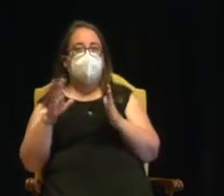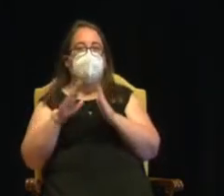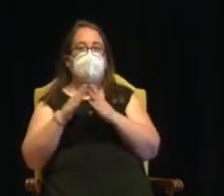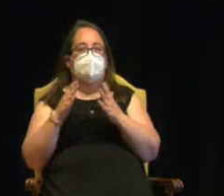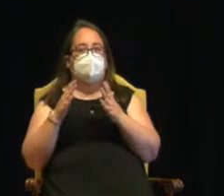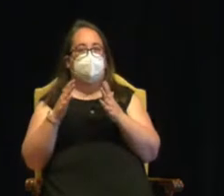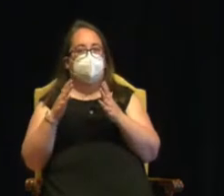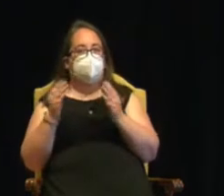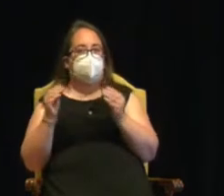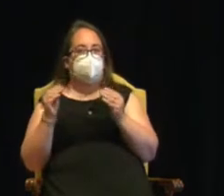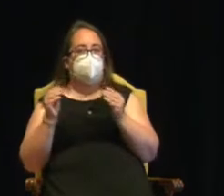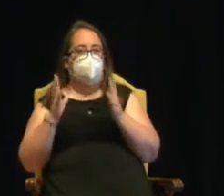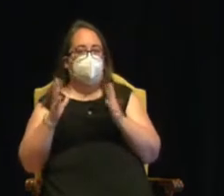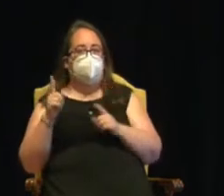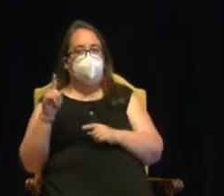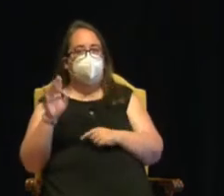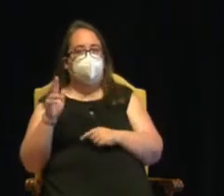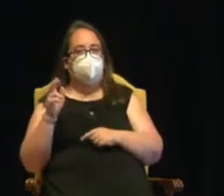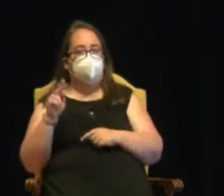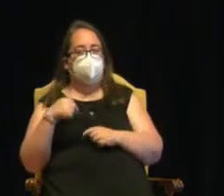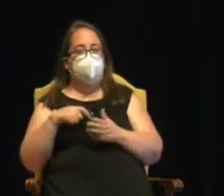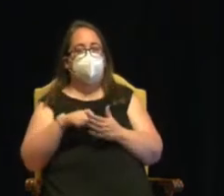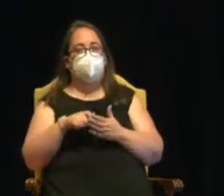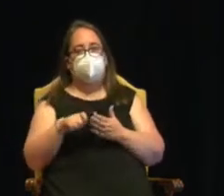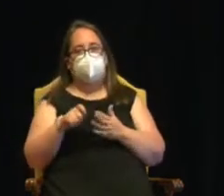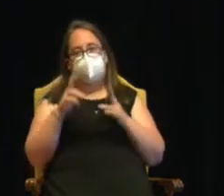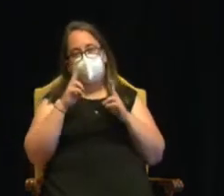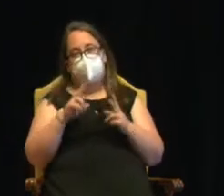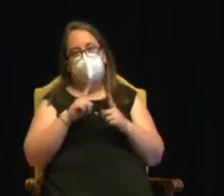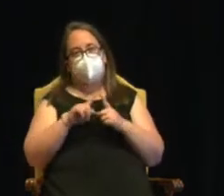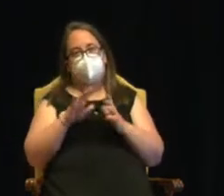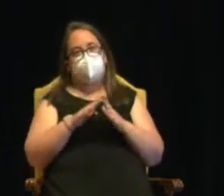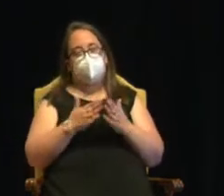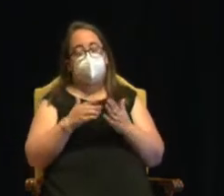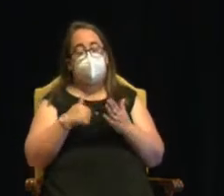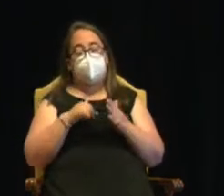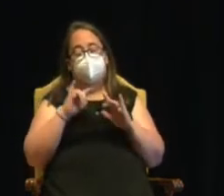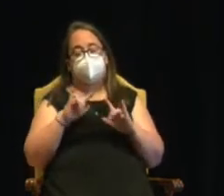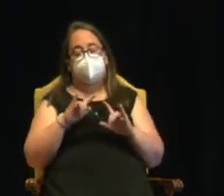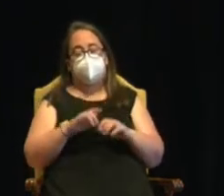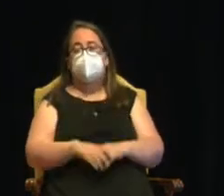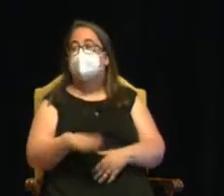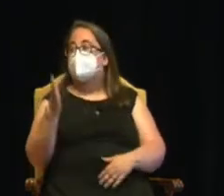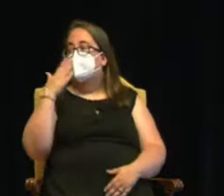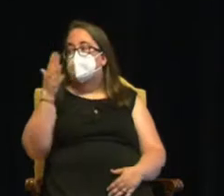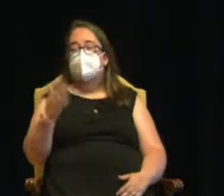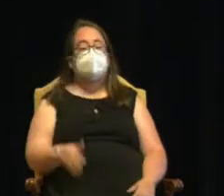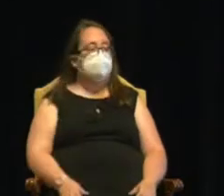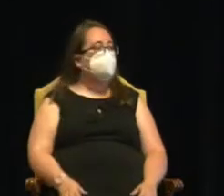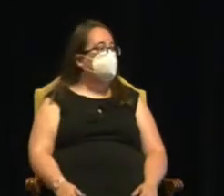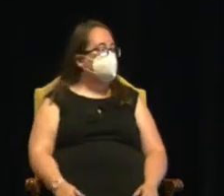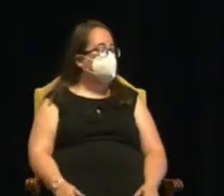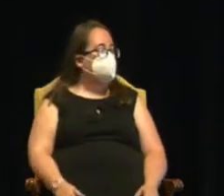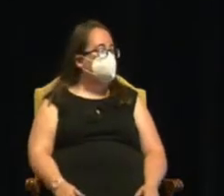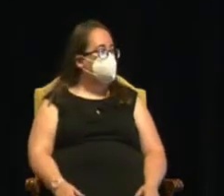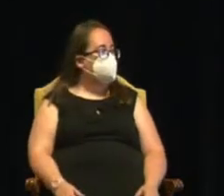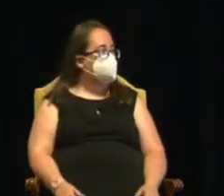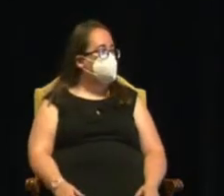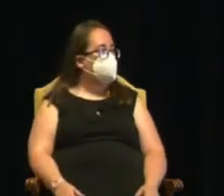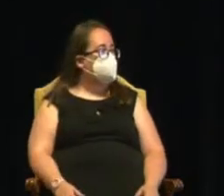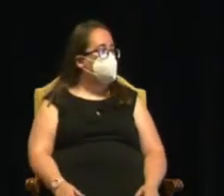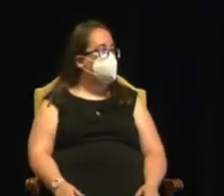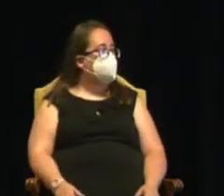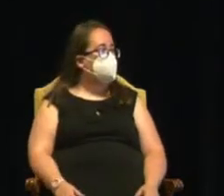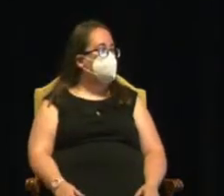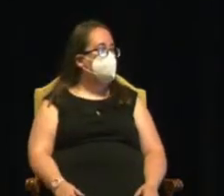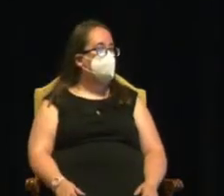Brooklyn, that I had kind of written this tribute to his book, which I adore. So thank you very much. Sir. I agree